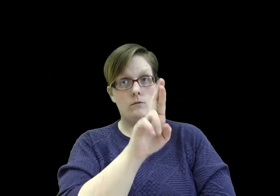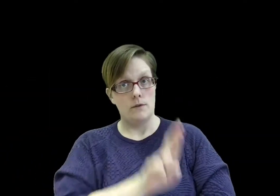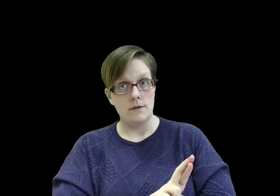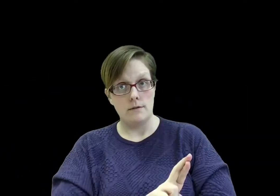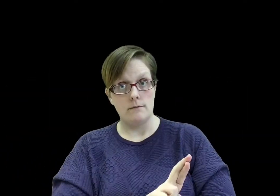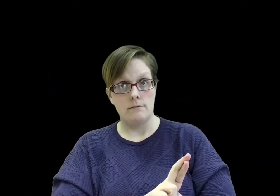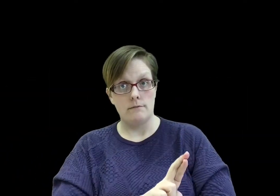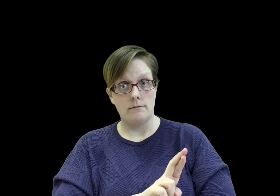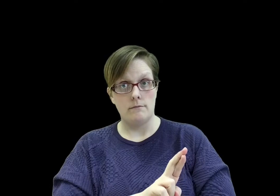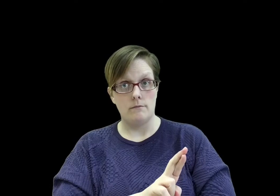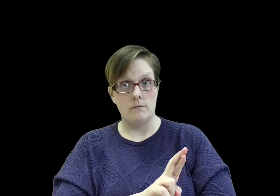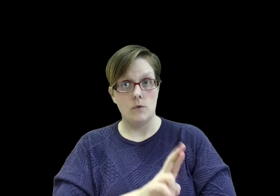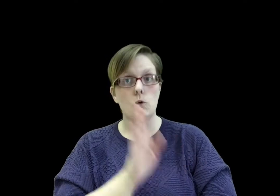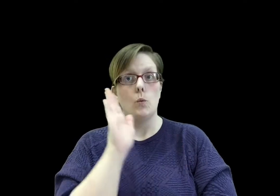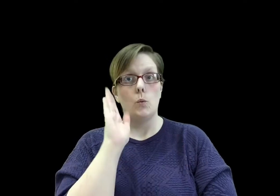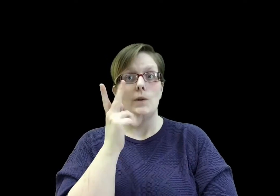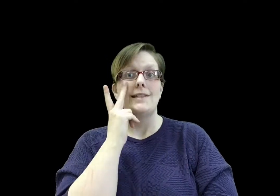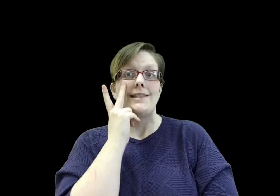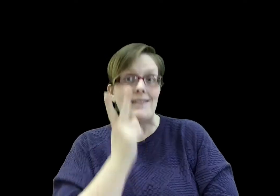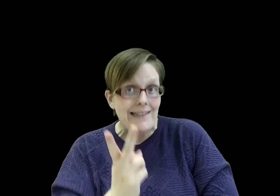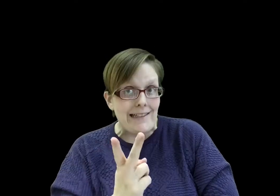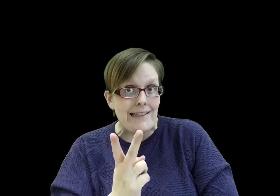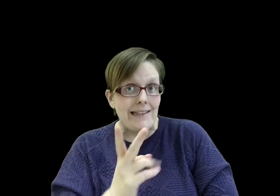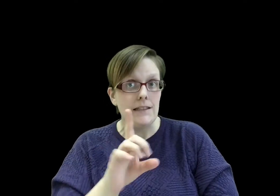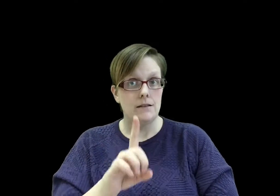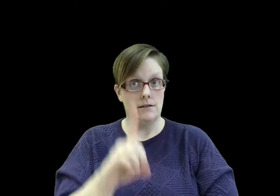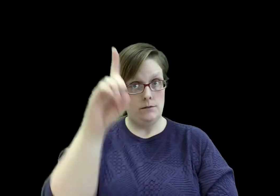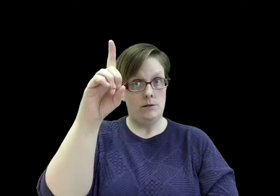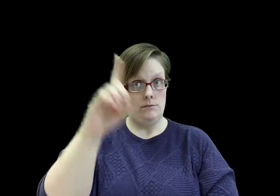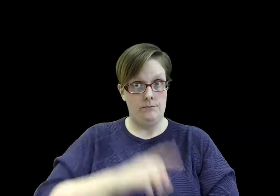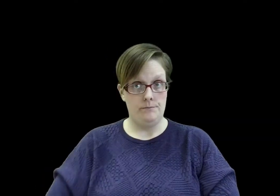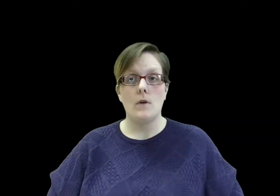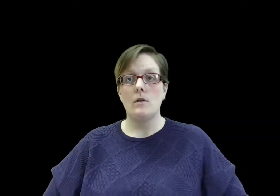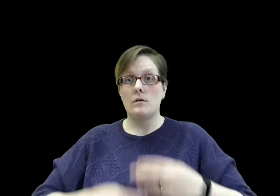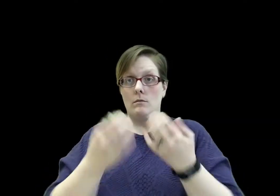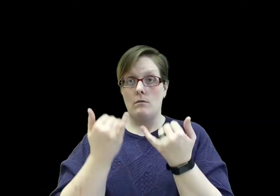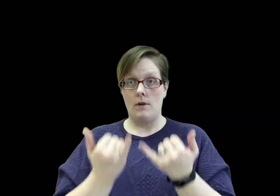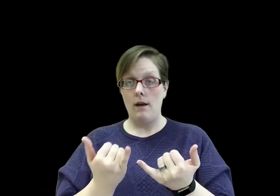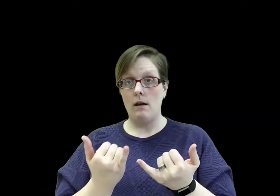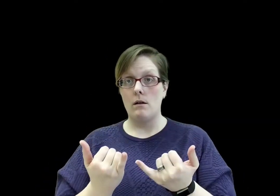and 1 recessive. So you will see the dominant trait.